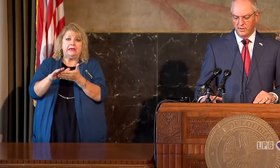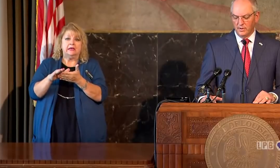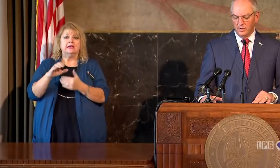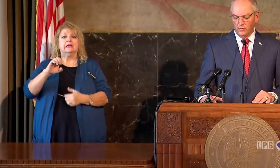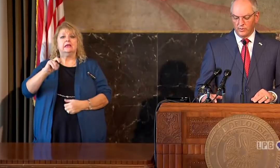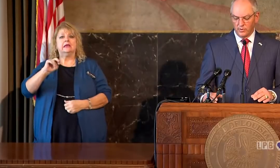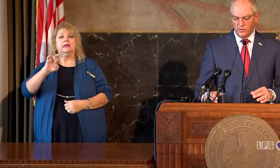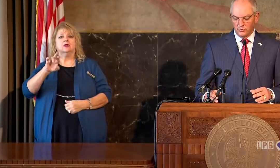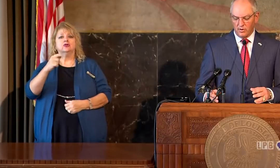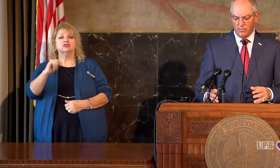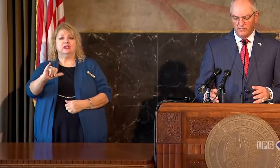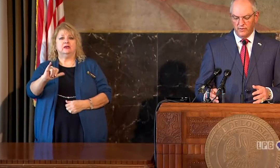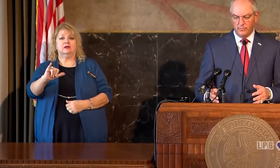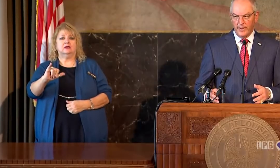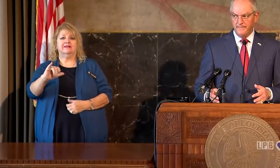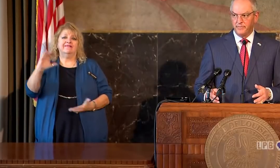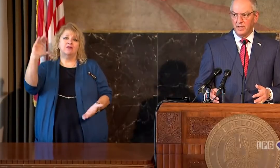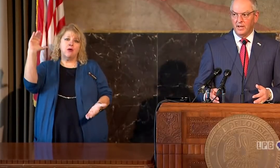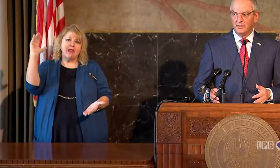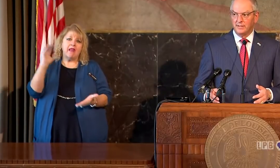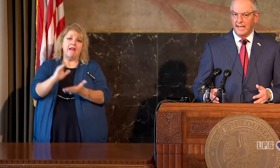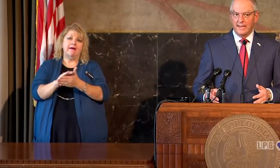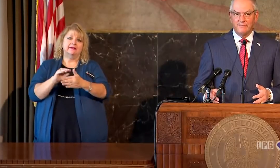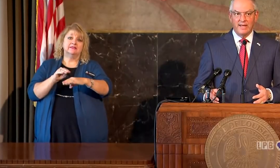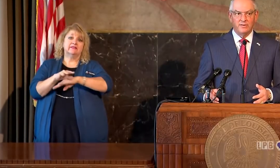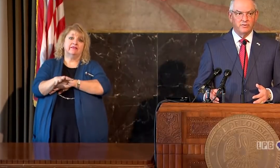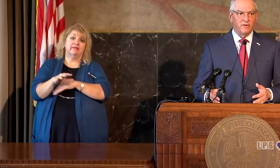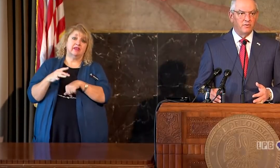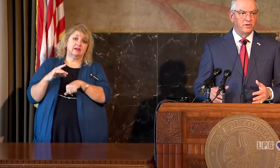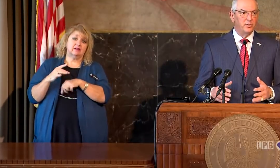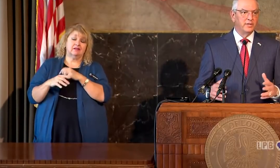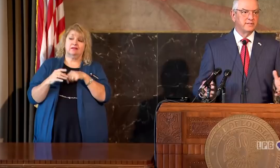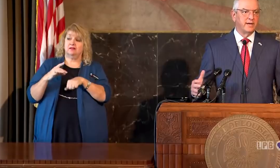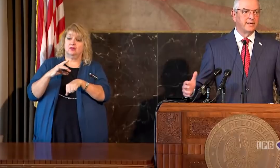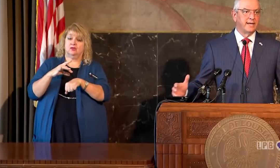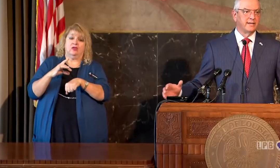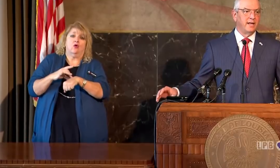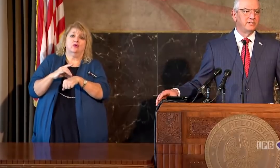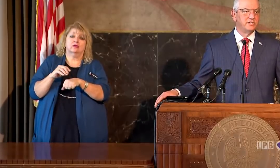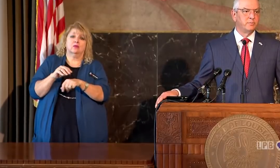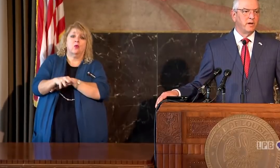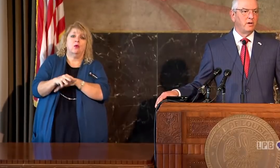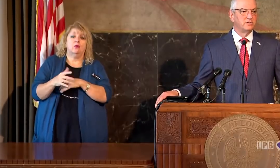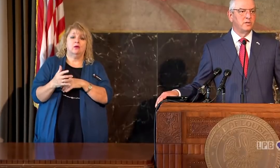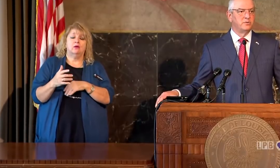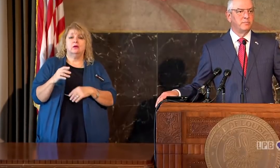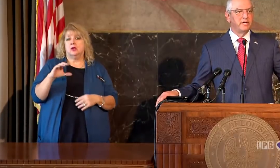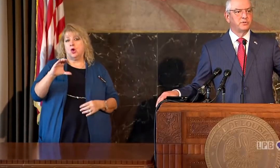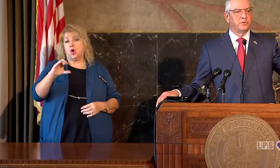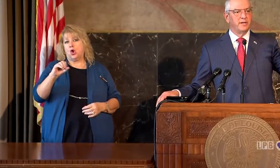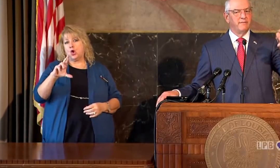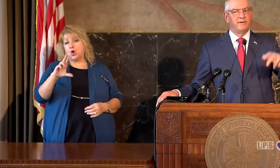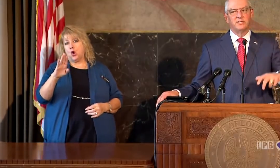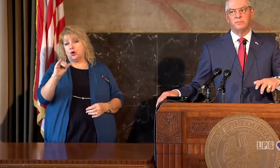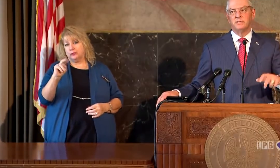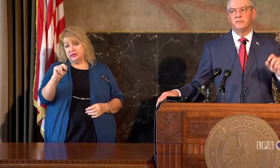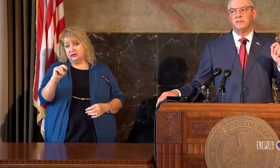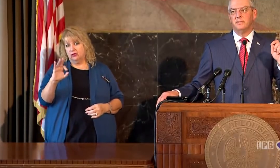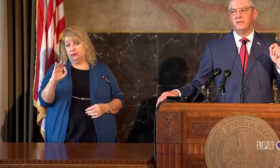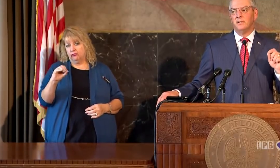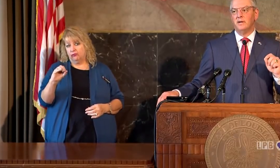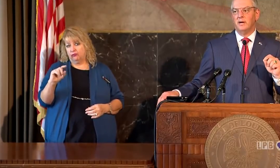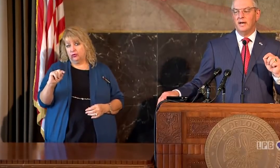future with a reduced carbon footprint, to take advantage of all the new and exciting technologies, but also to make sure that